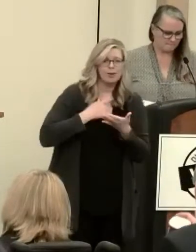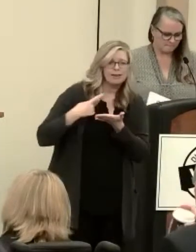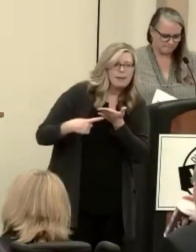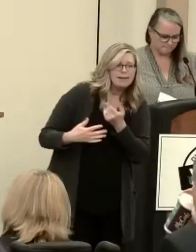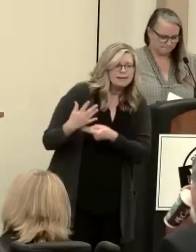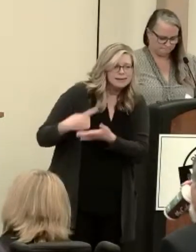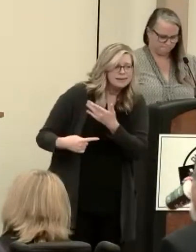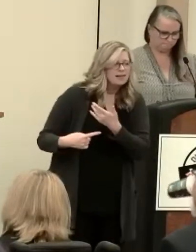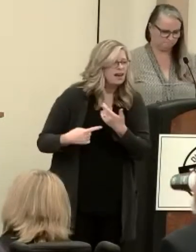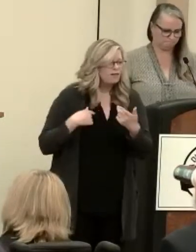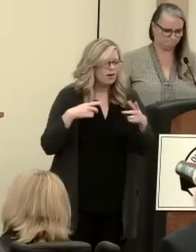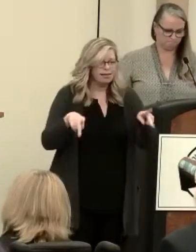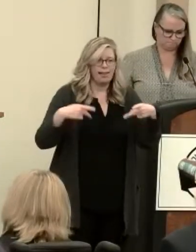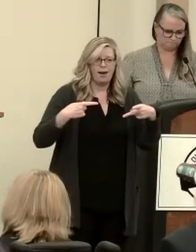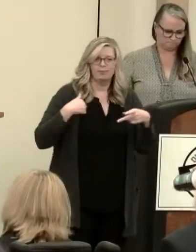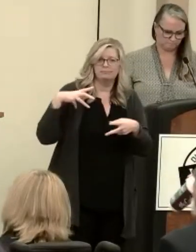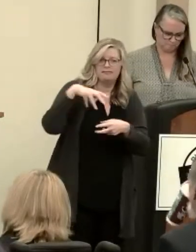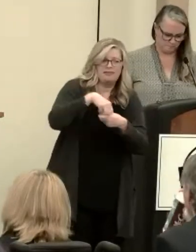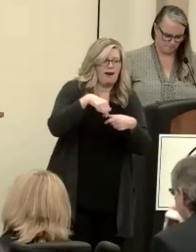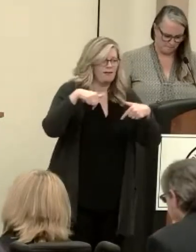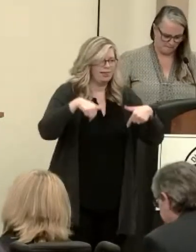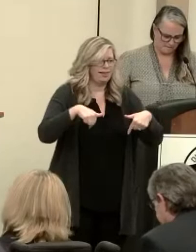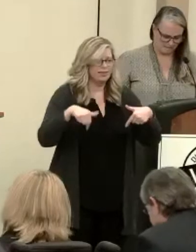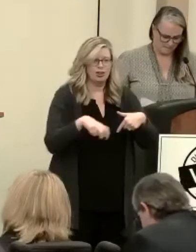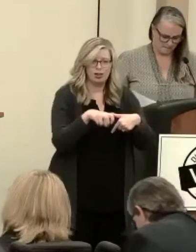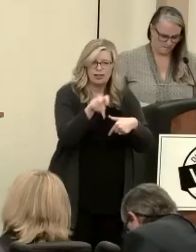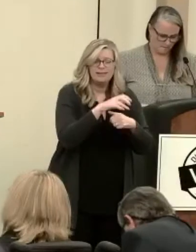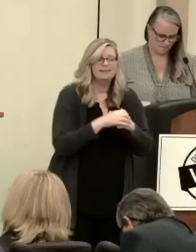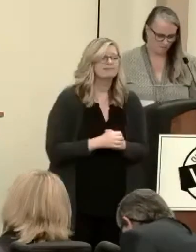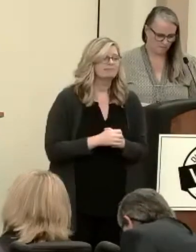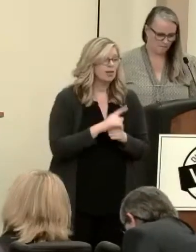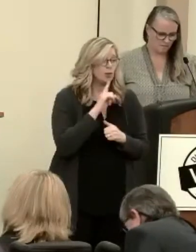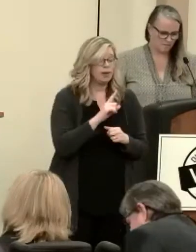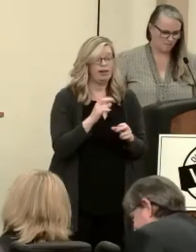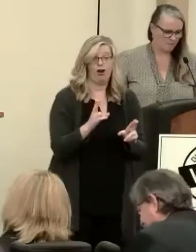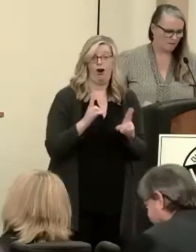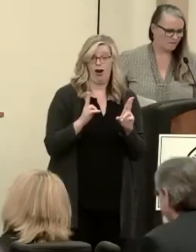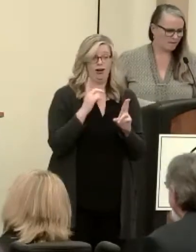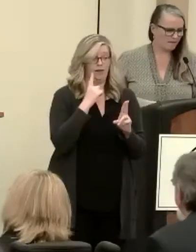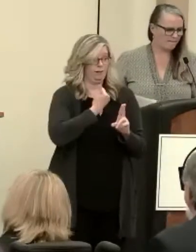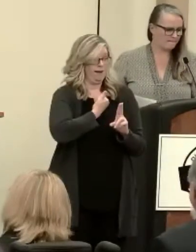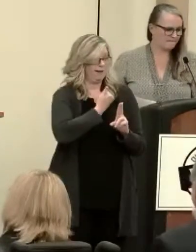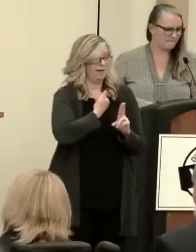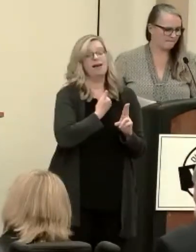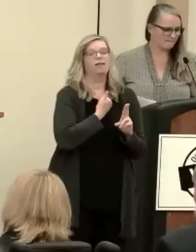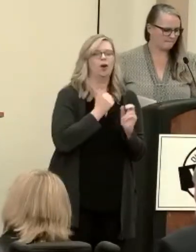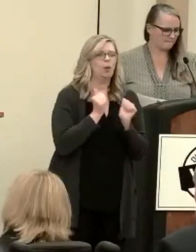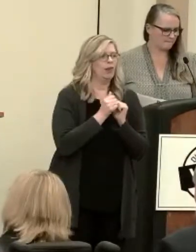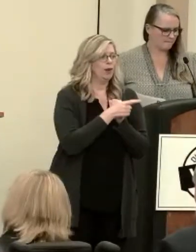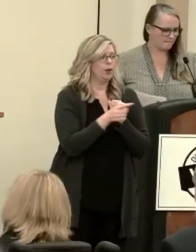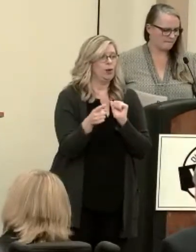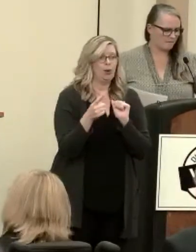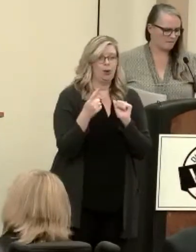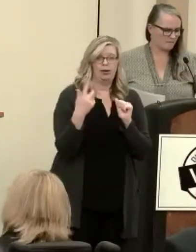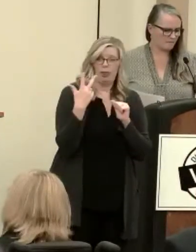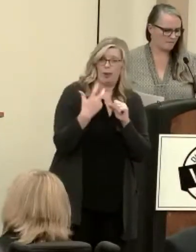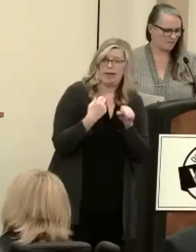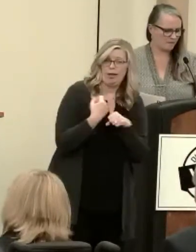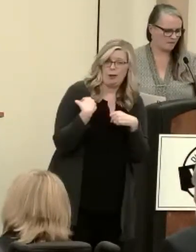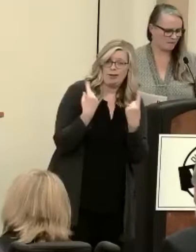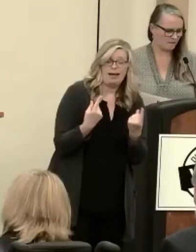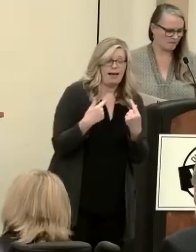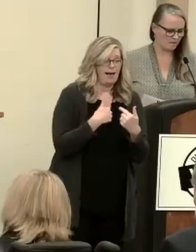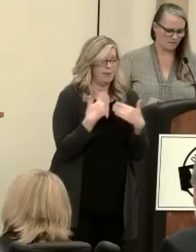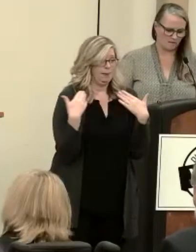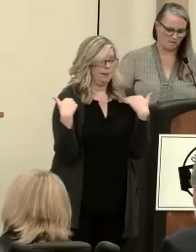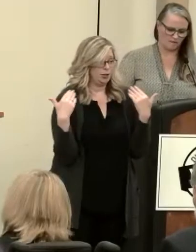for allowing me to be part of this journey. And it has been an honor of a lifetime to be on this journey with you for the last 3 years as the minister